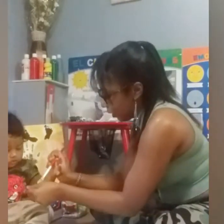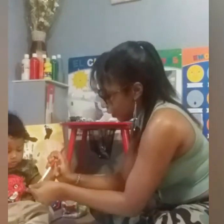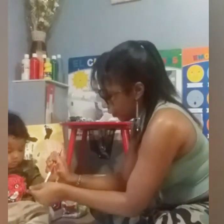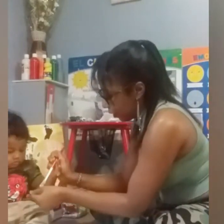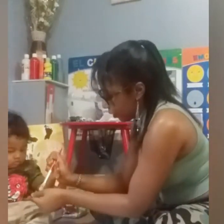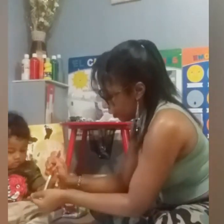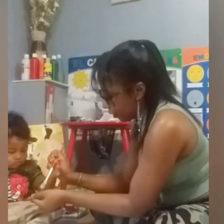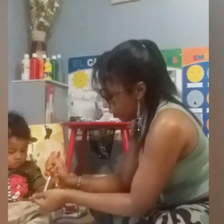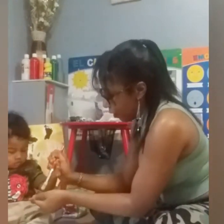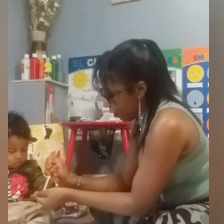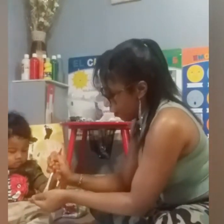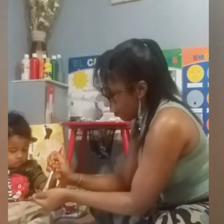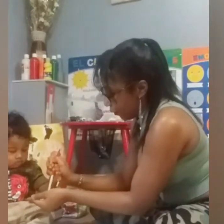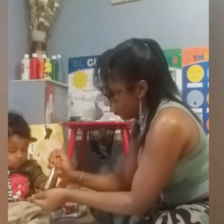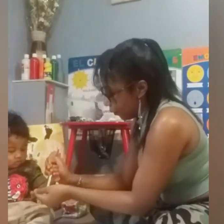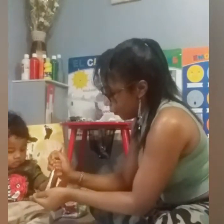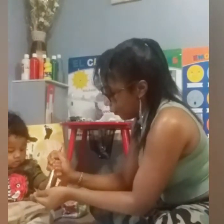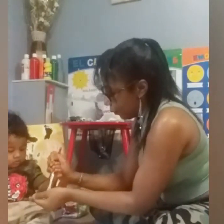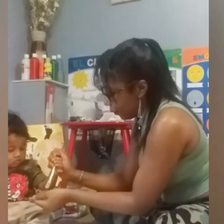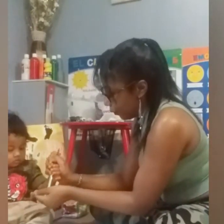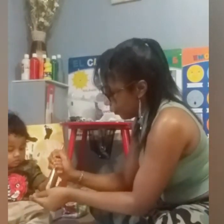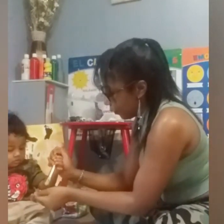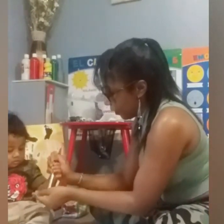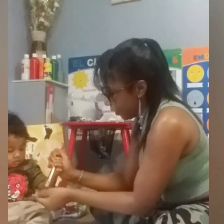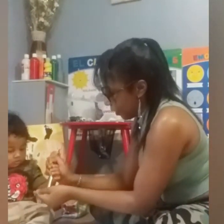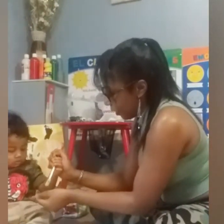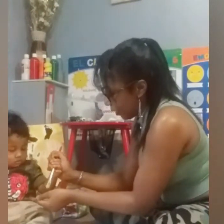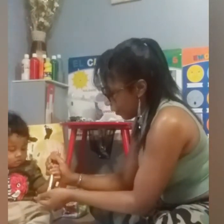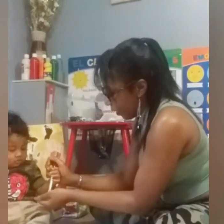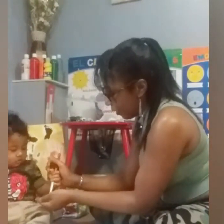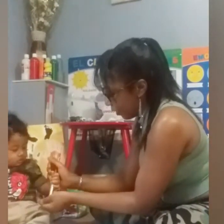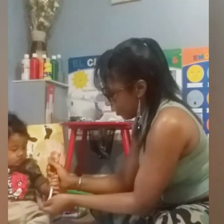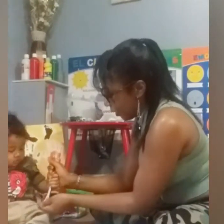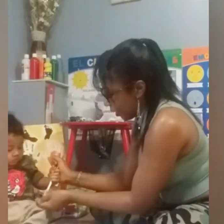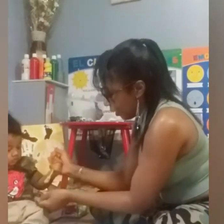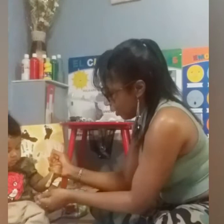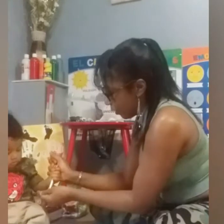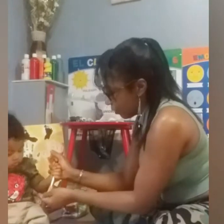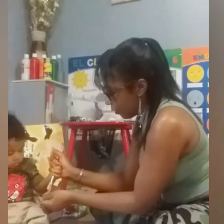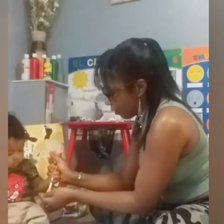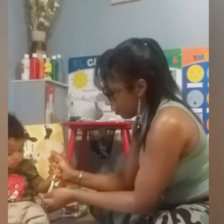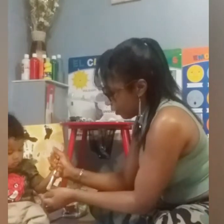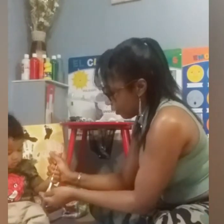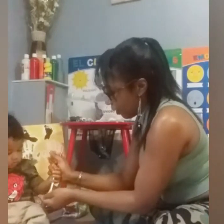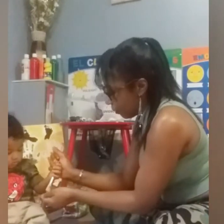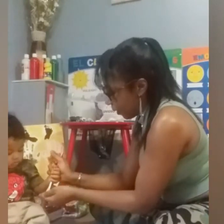leaf. Look. Ooh. Good. Yeah, that's all right. Yeah,